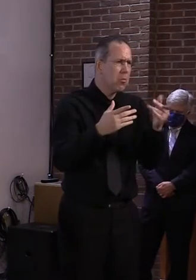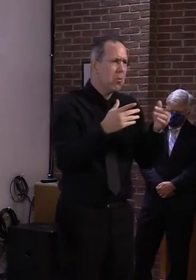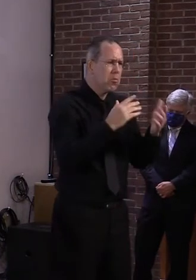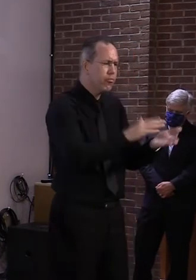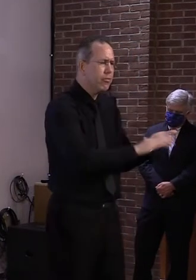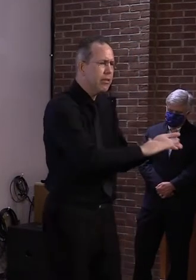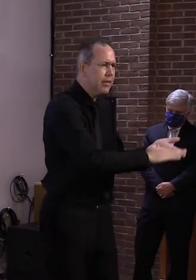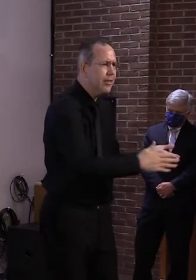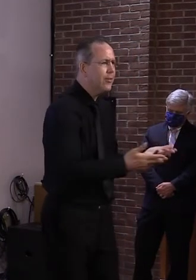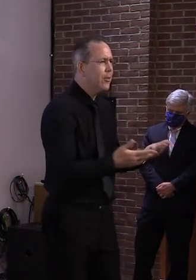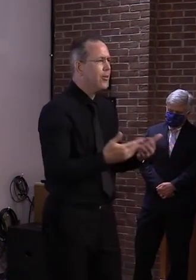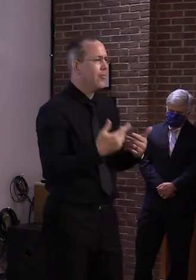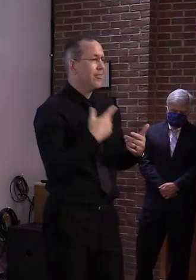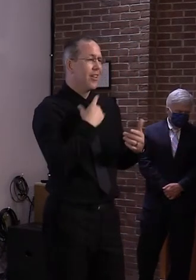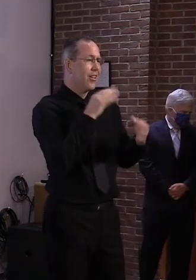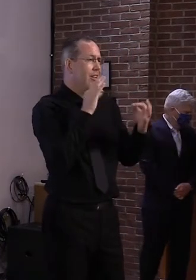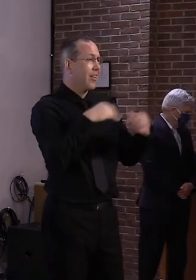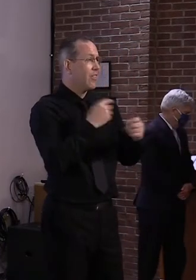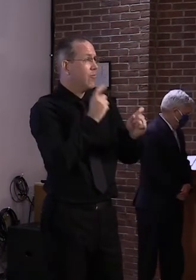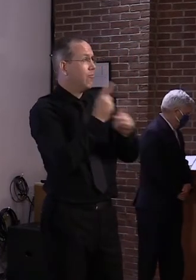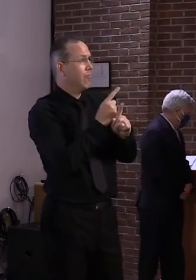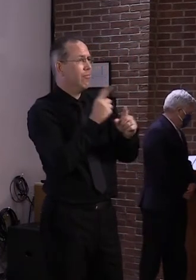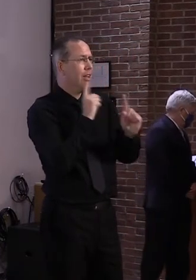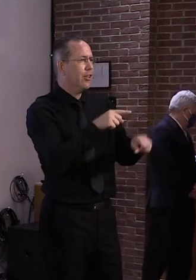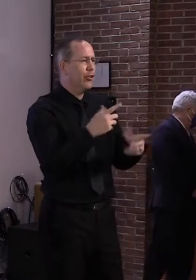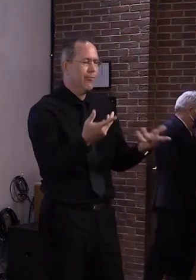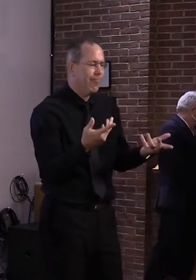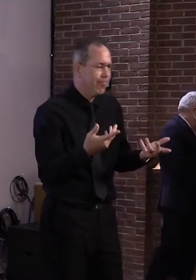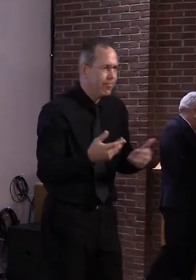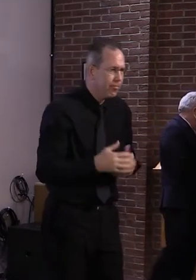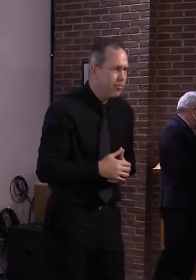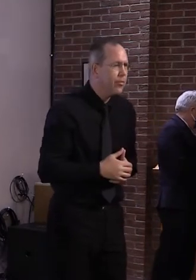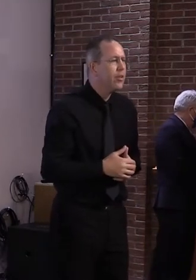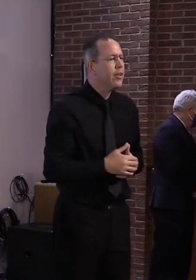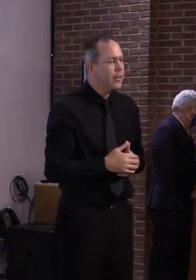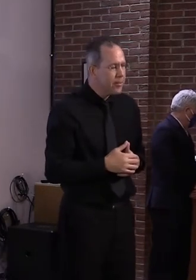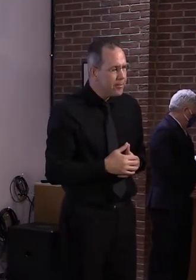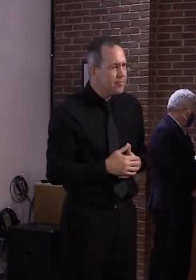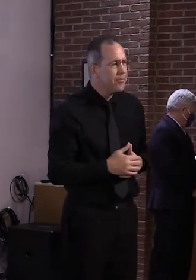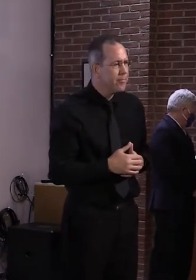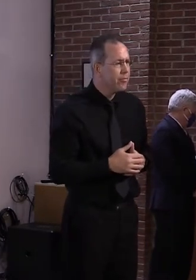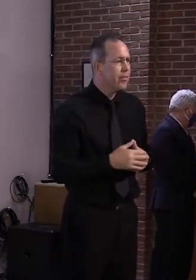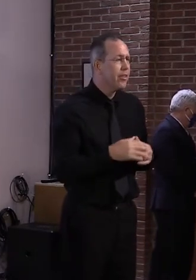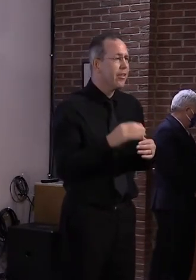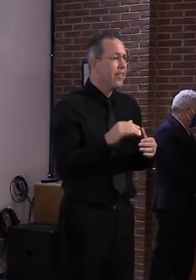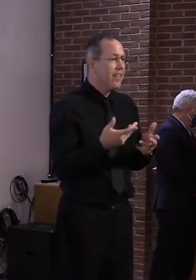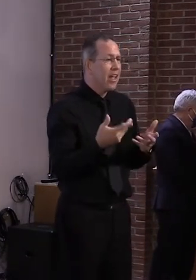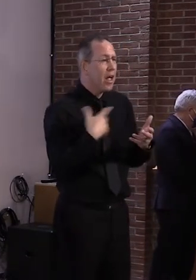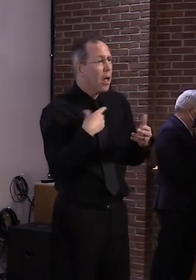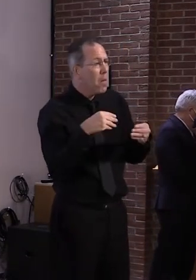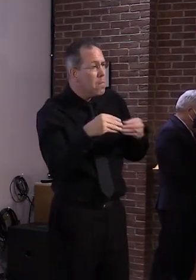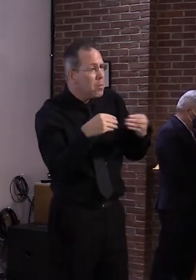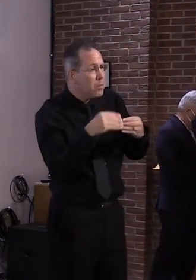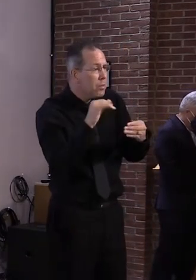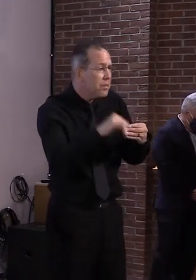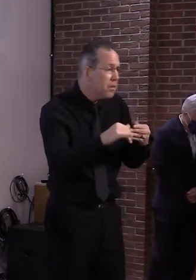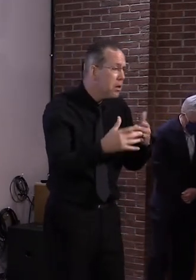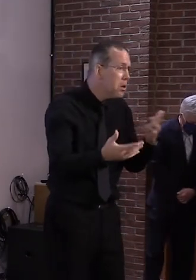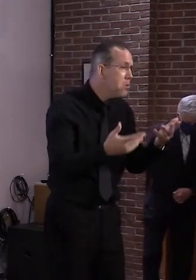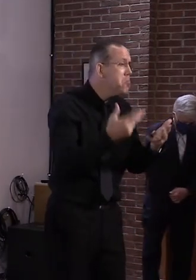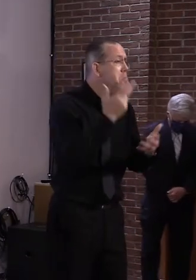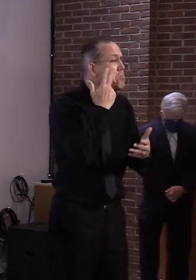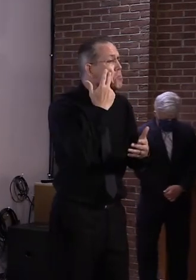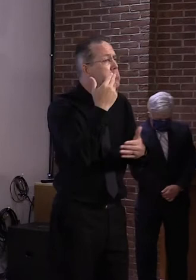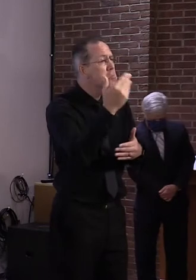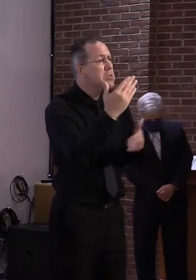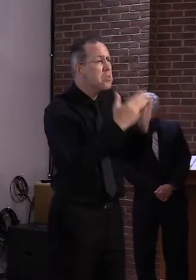to be a perfect solution here, and it may not be forever in some respects. We want to protect our infrastructure as